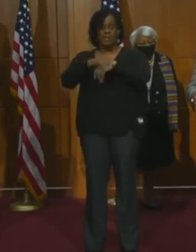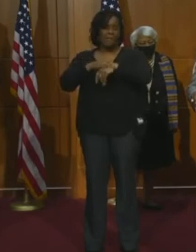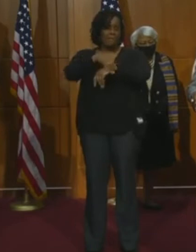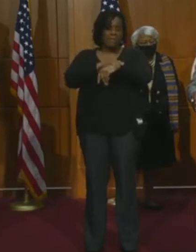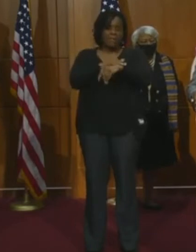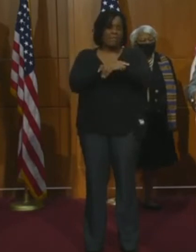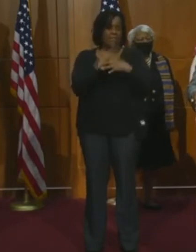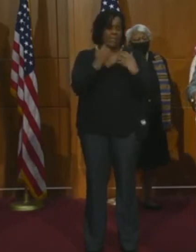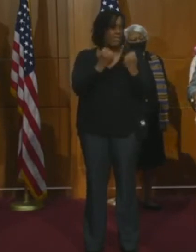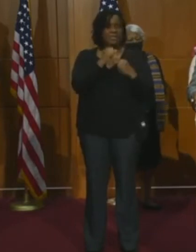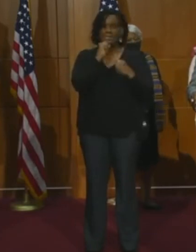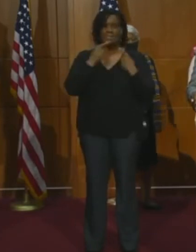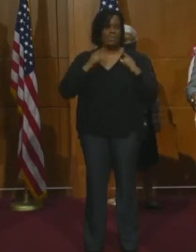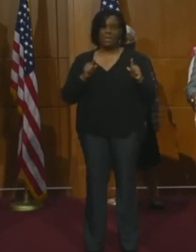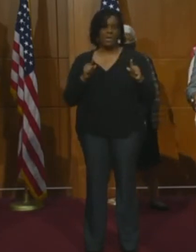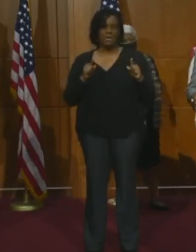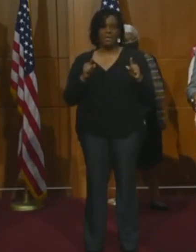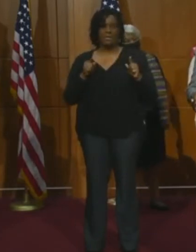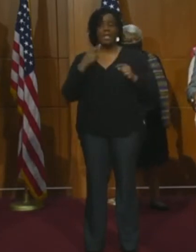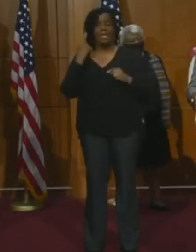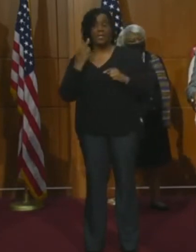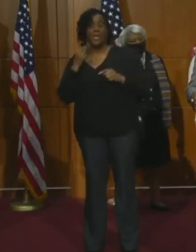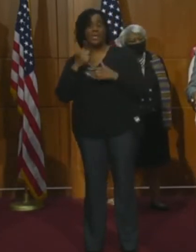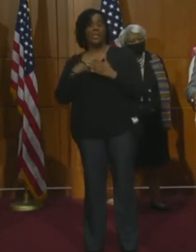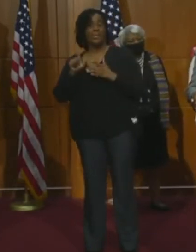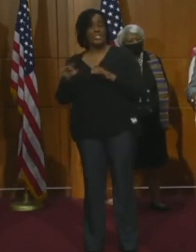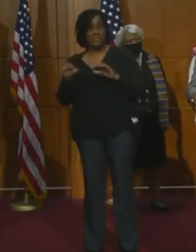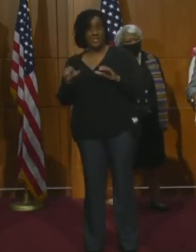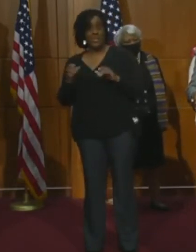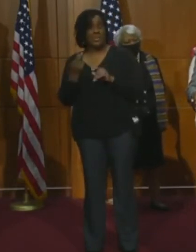wound. In reality, what we should have been doing was applying